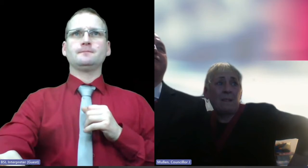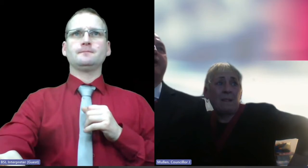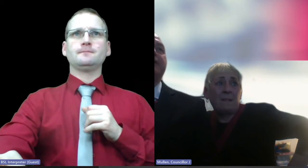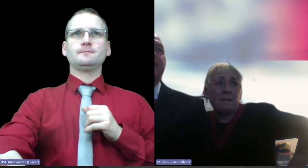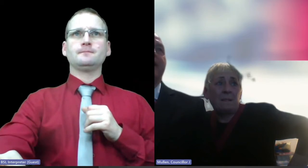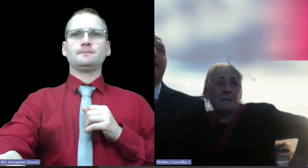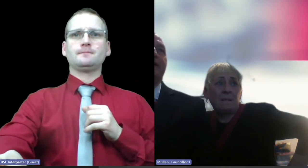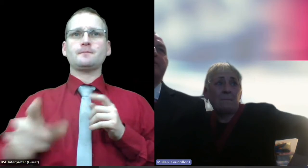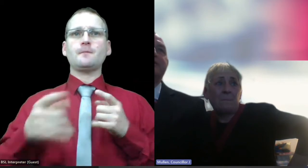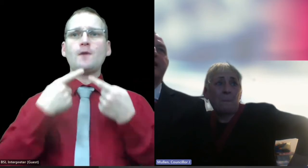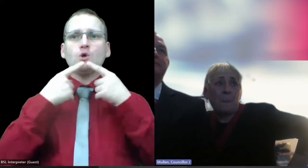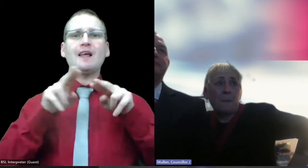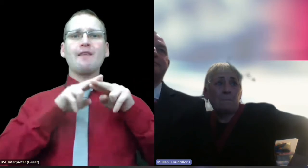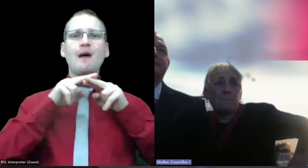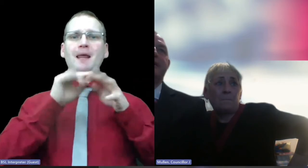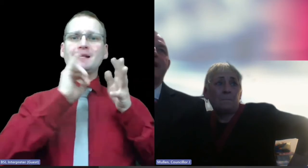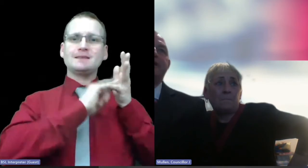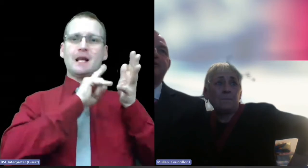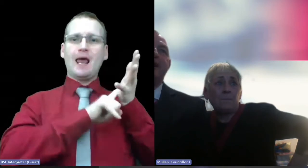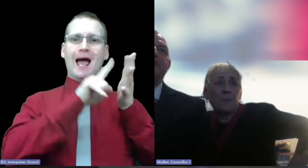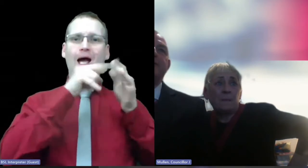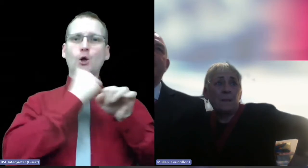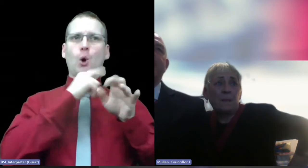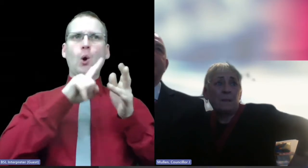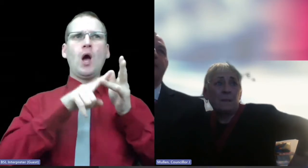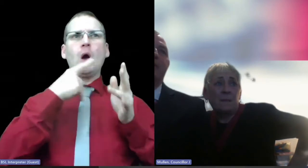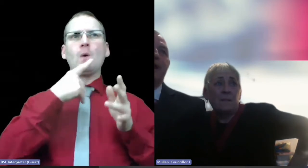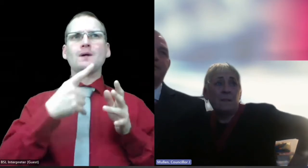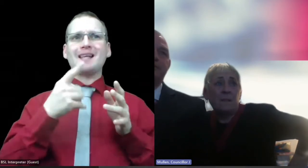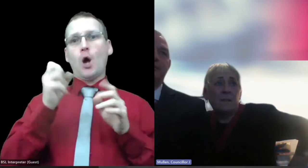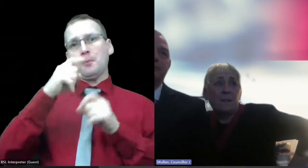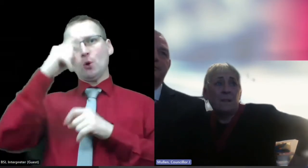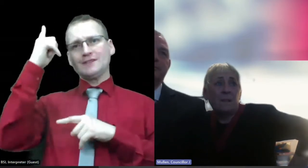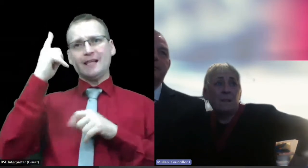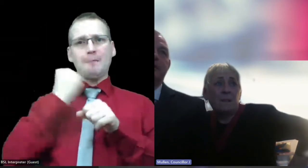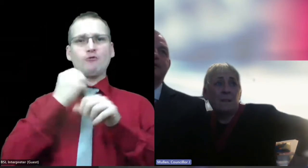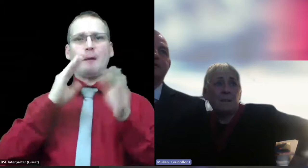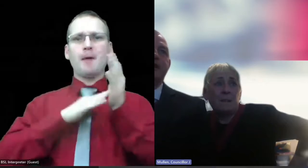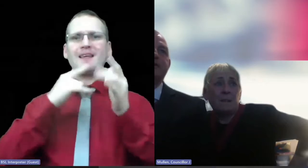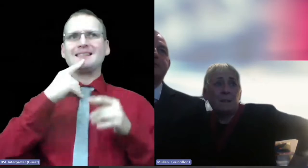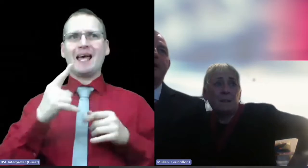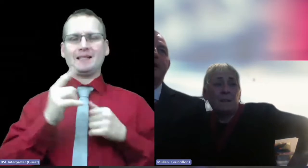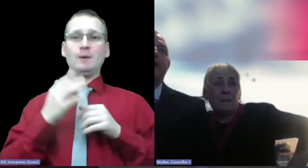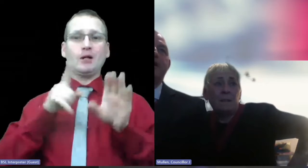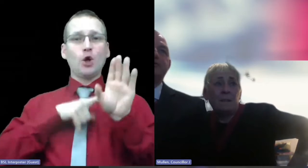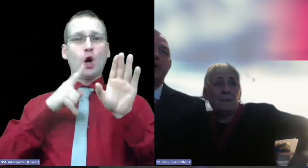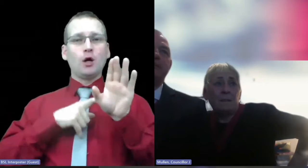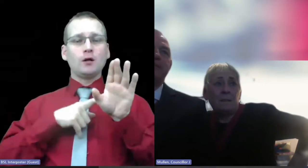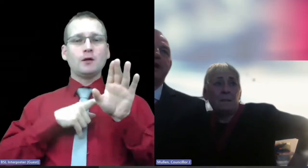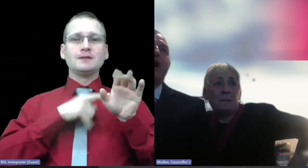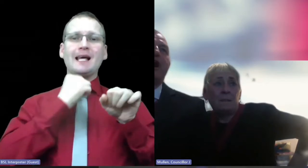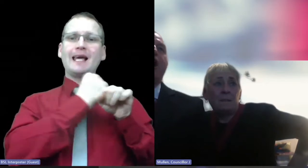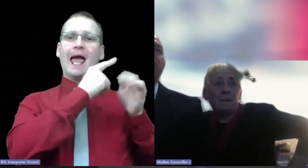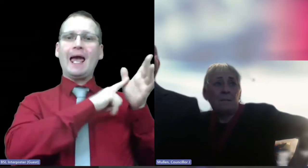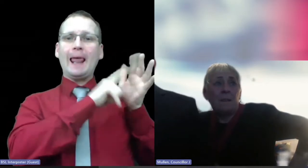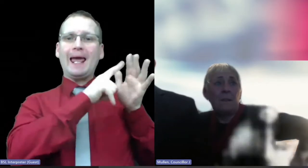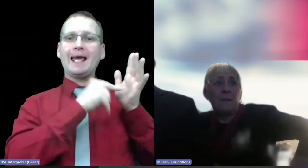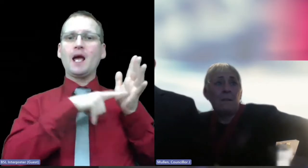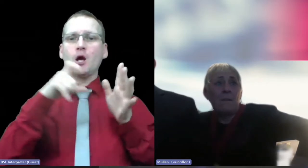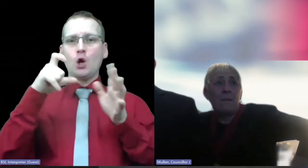To the family in Sligo, Ireland, I would say, you understand what my grandmother told me when I was young. She said to me,